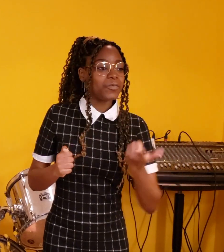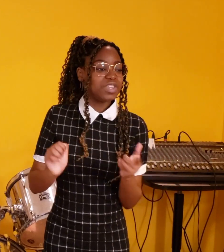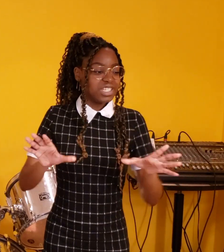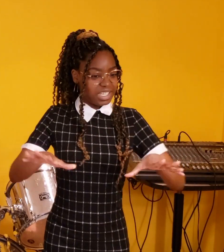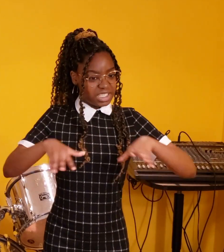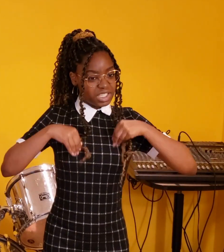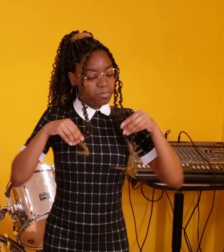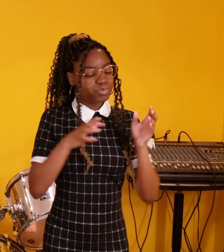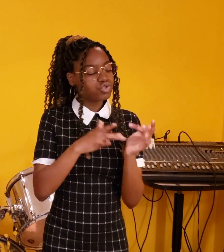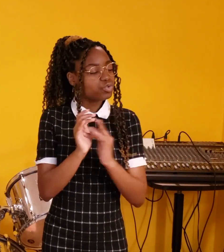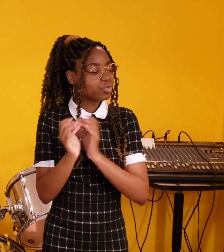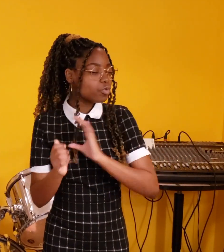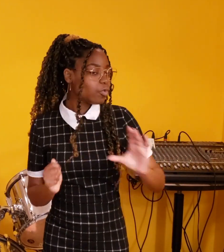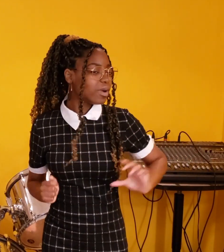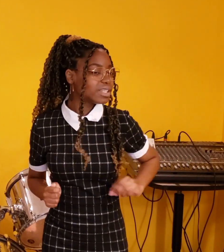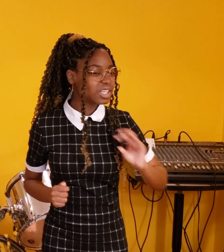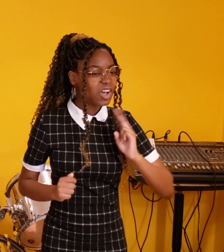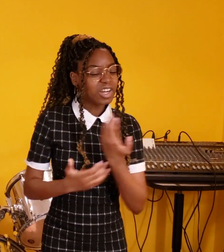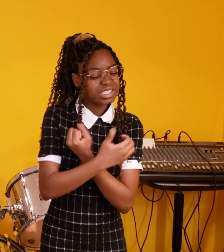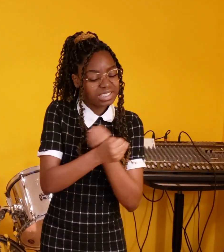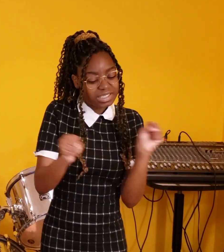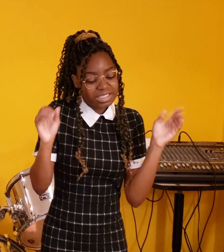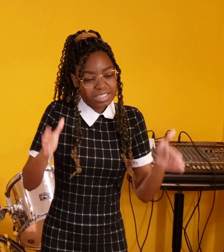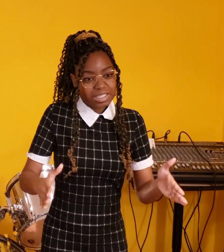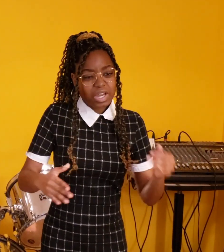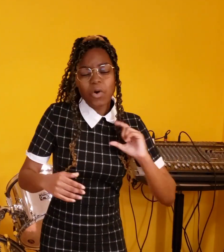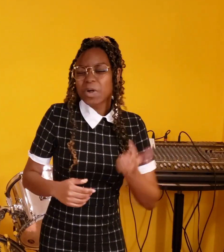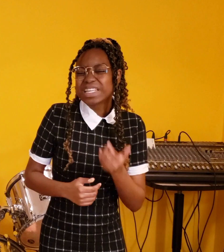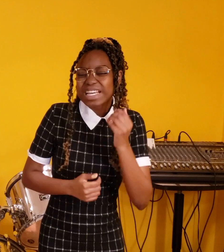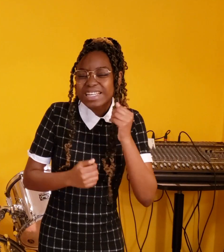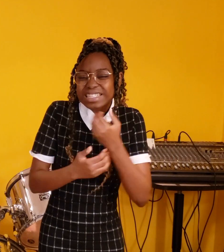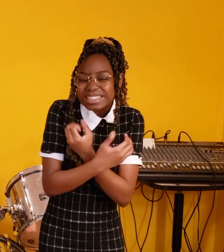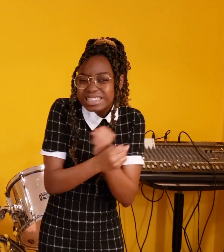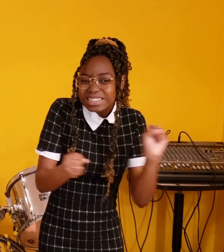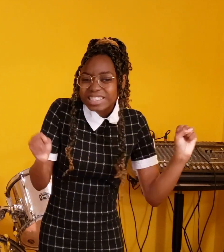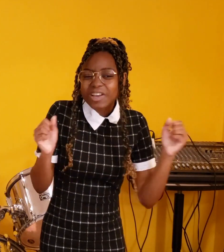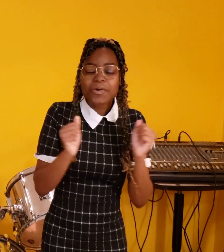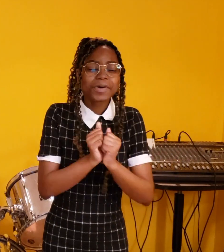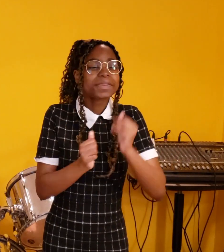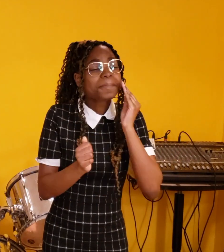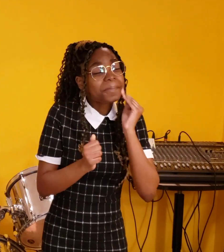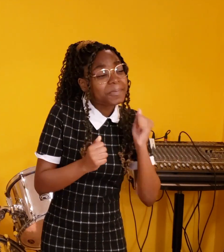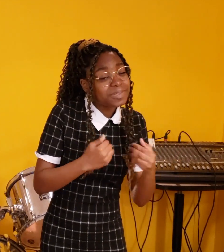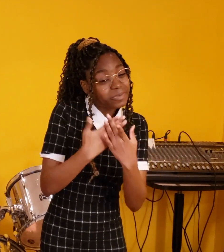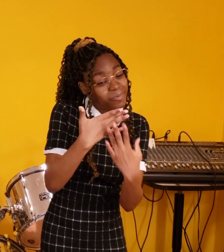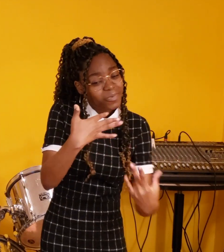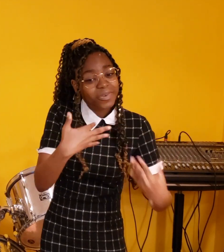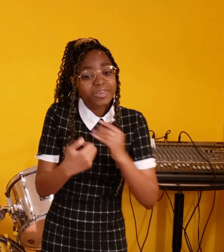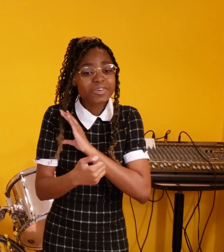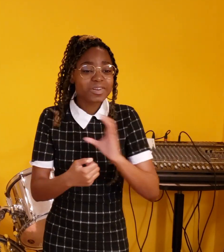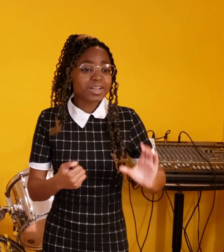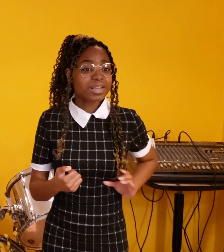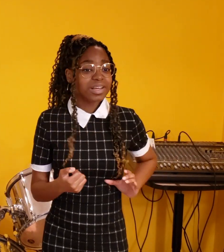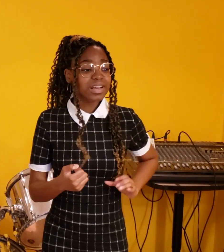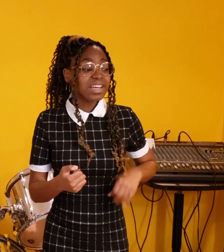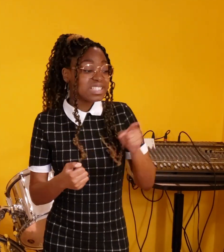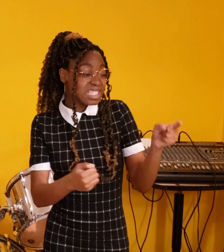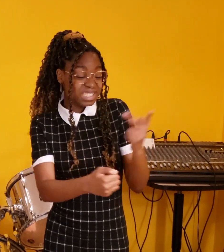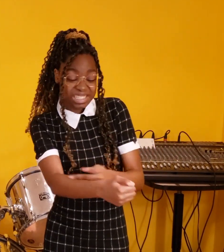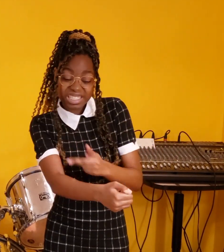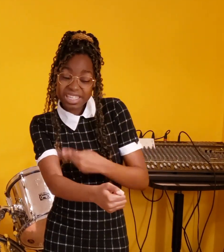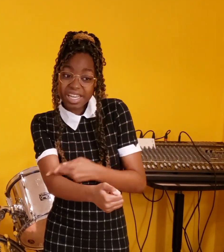says, but we are saved with the precious blood of Christ as of a lamb without blemish and without spot,